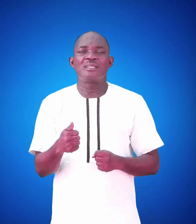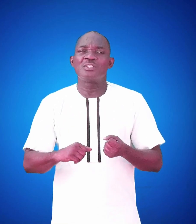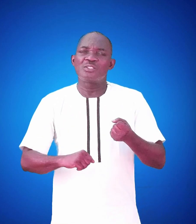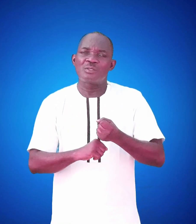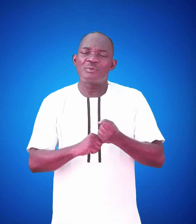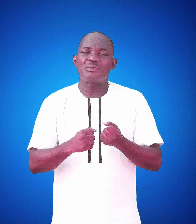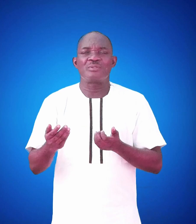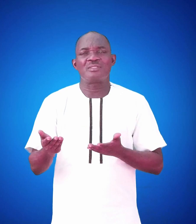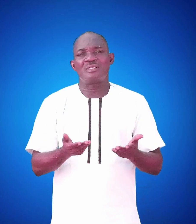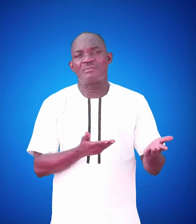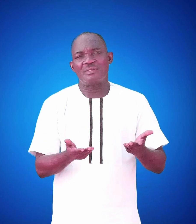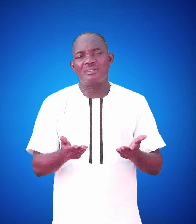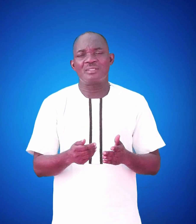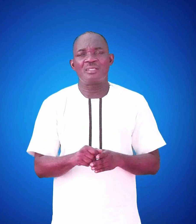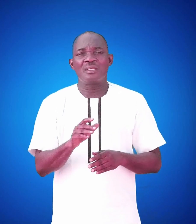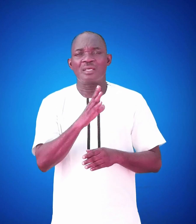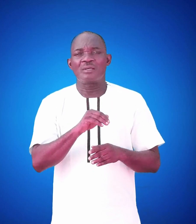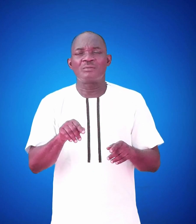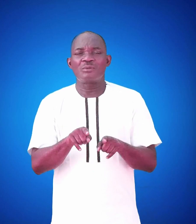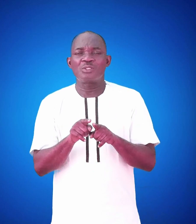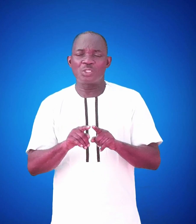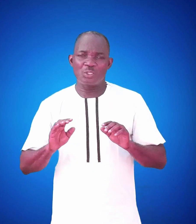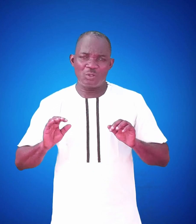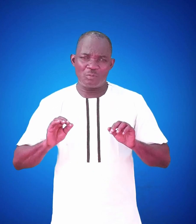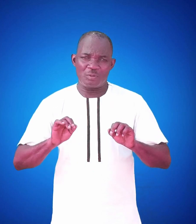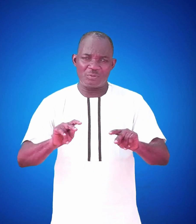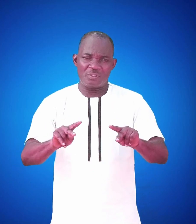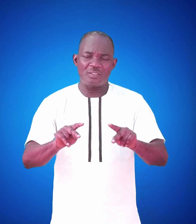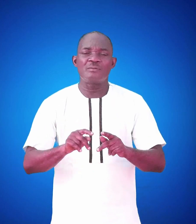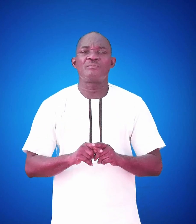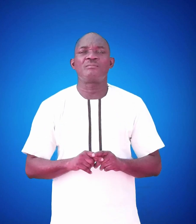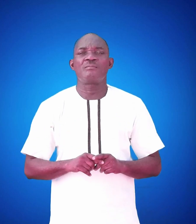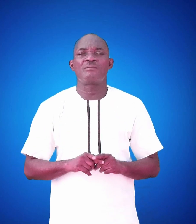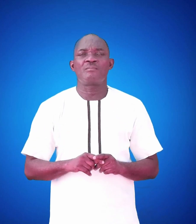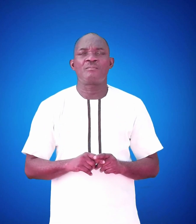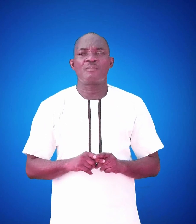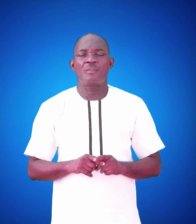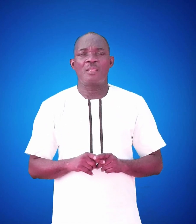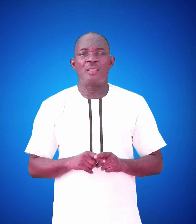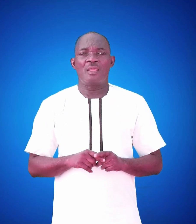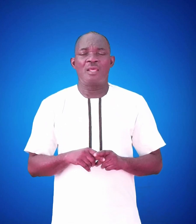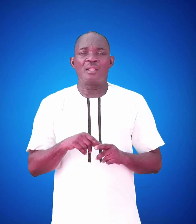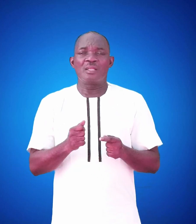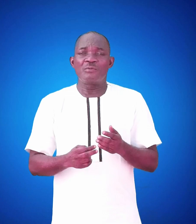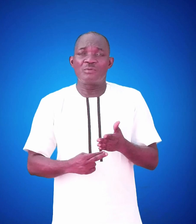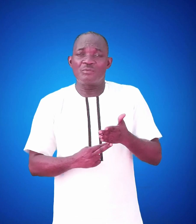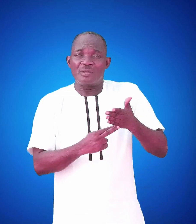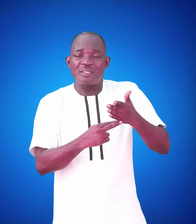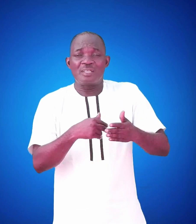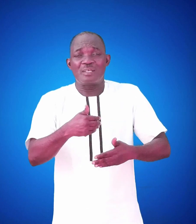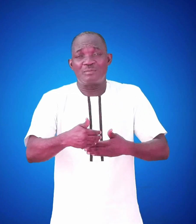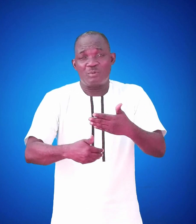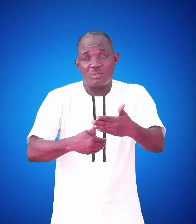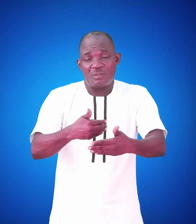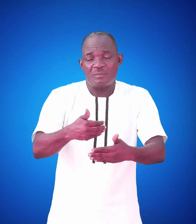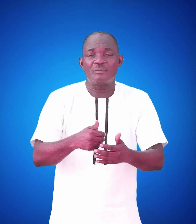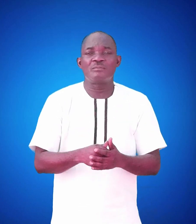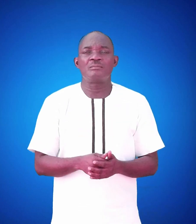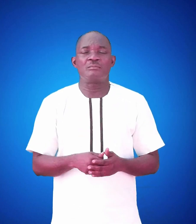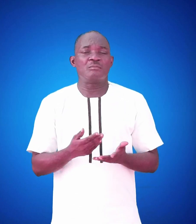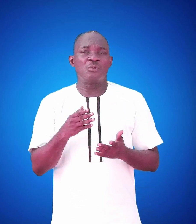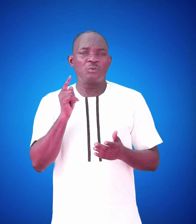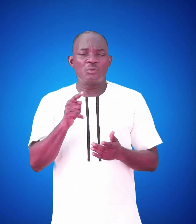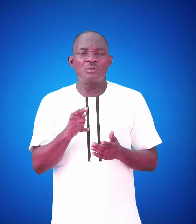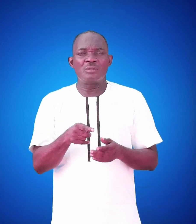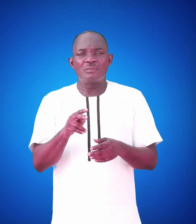complementary services and opportunities. The referral processes